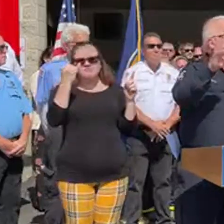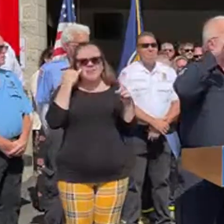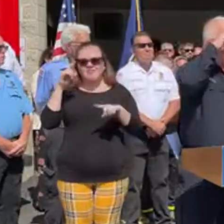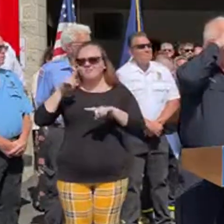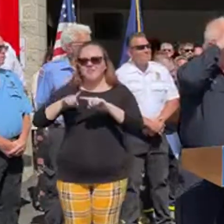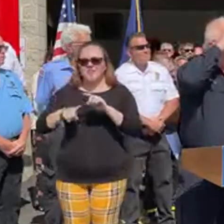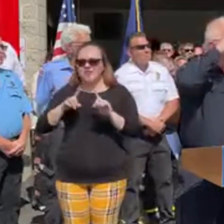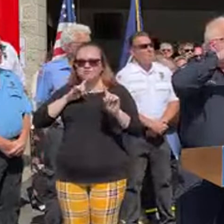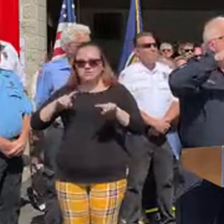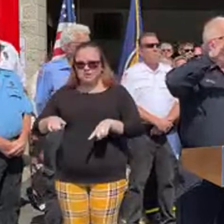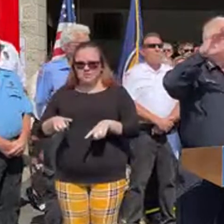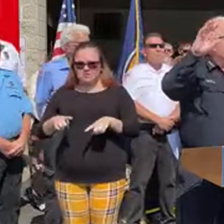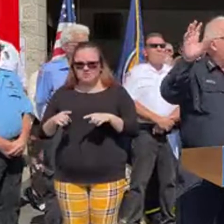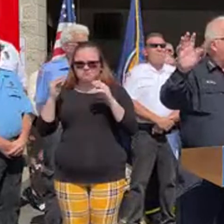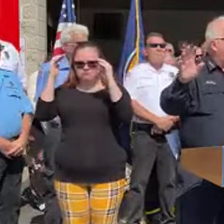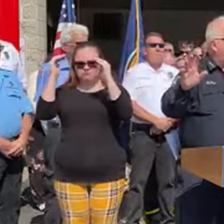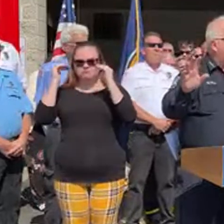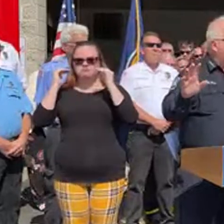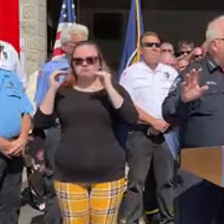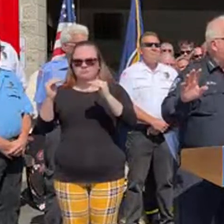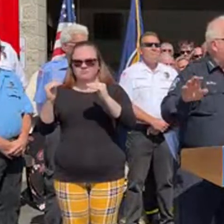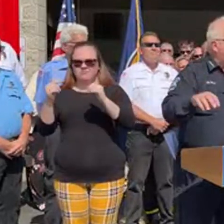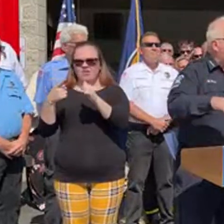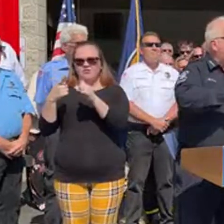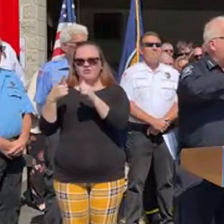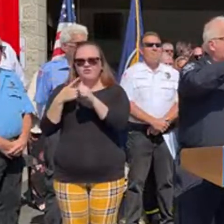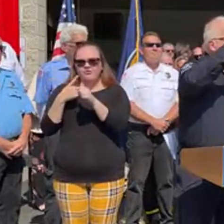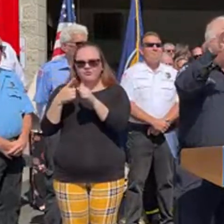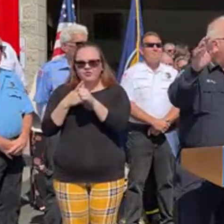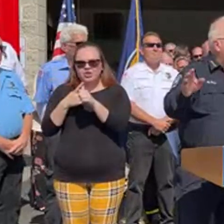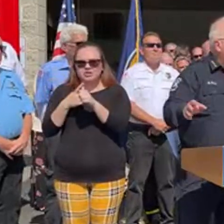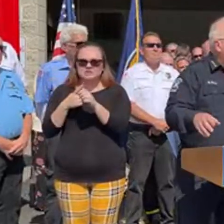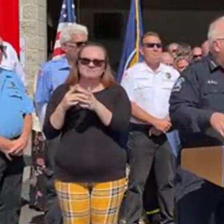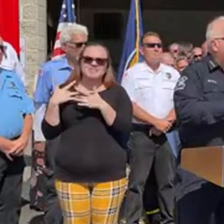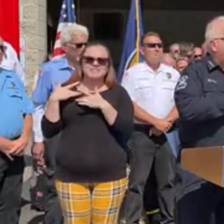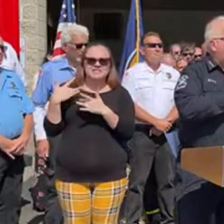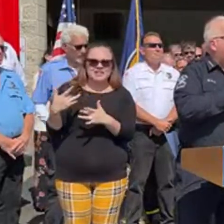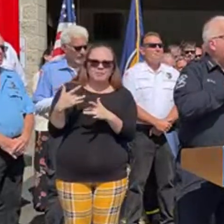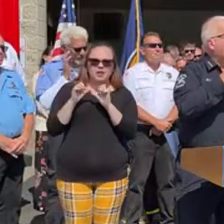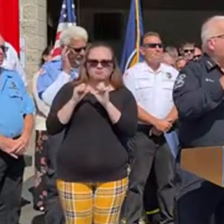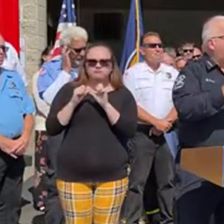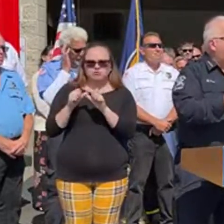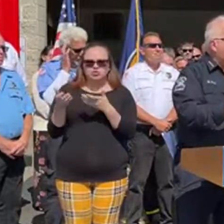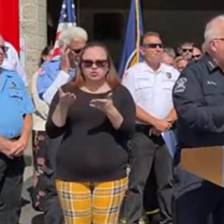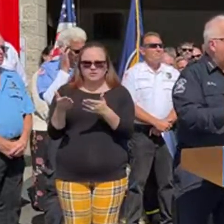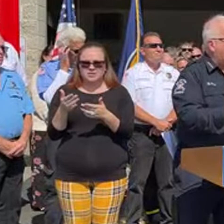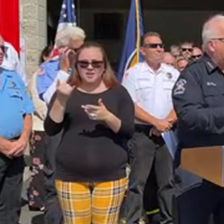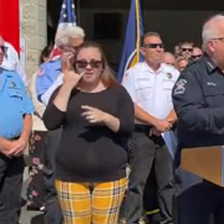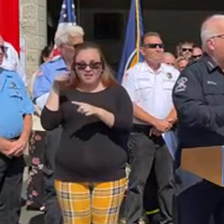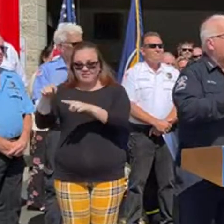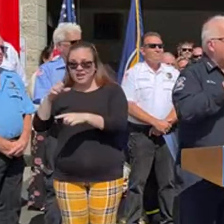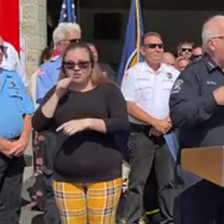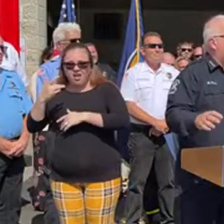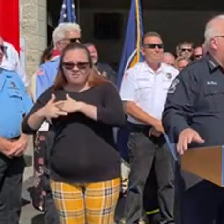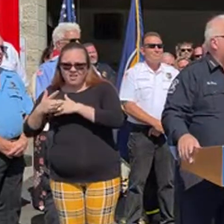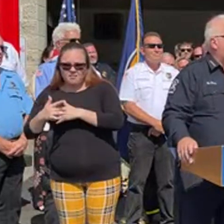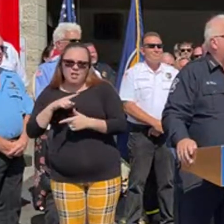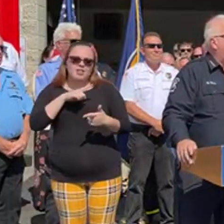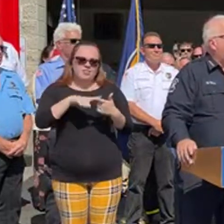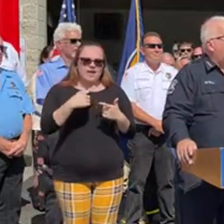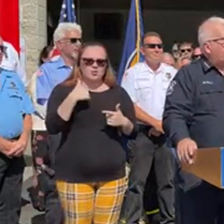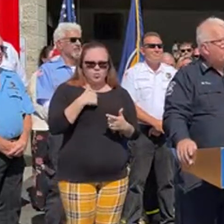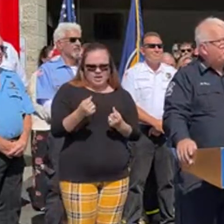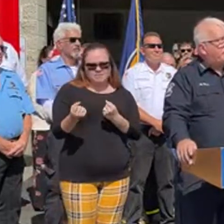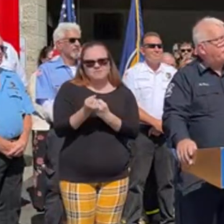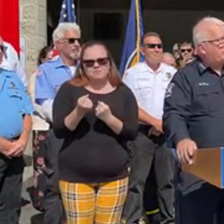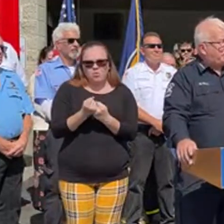able to respond, then they go to their first mutual aid, which is usually a contiguous service around. If they're not available, then we'll step in.